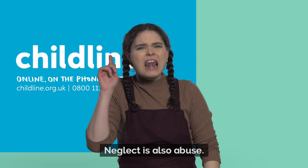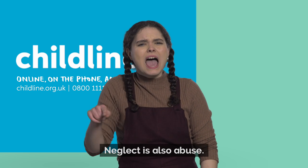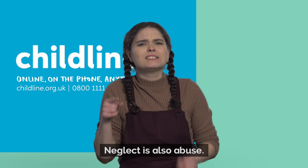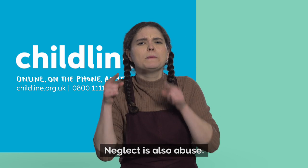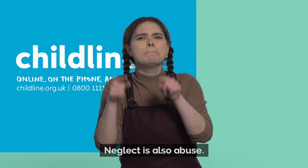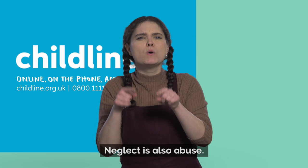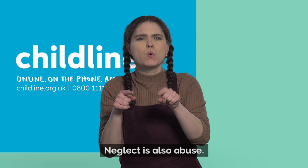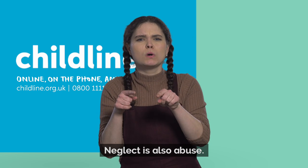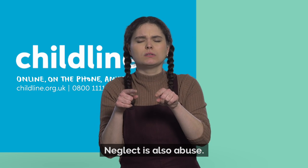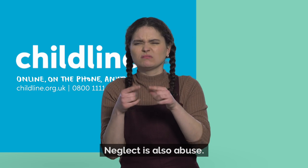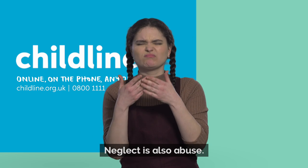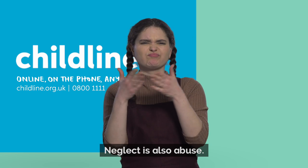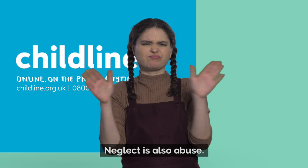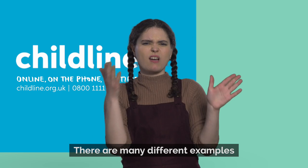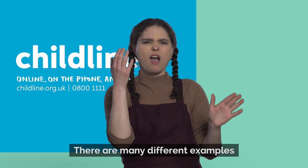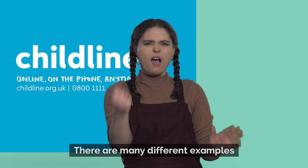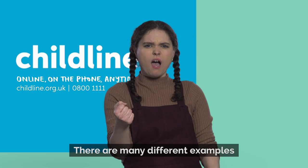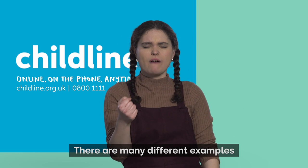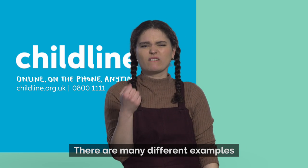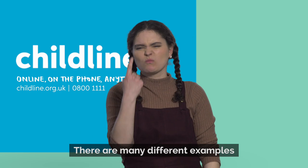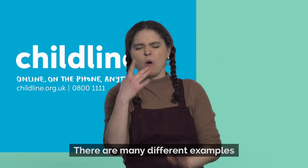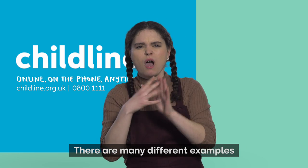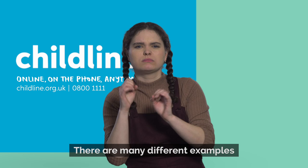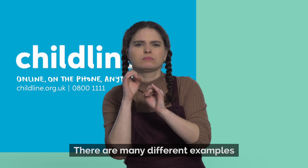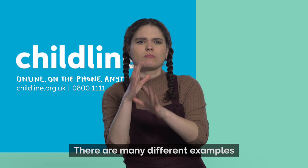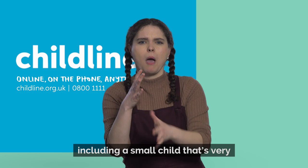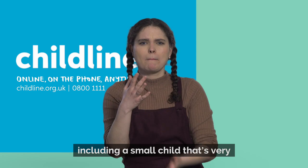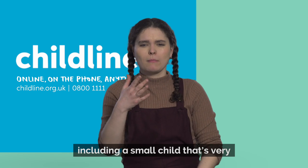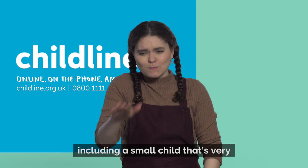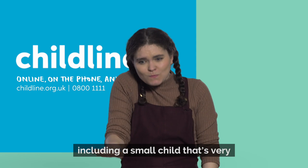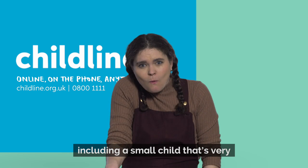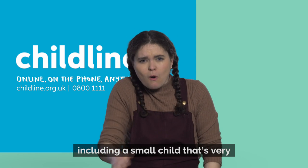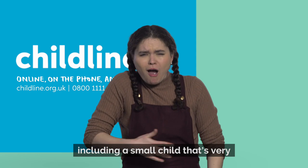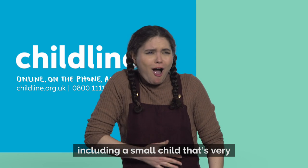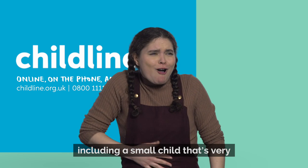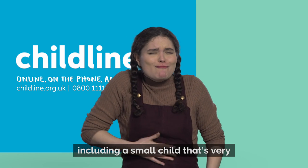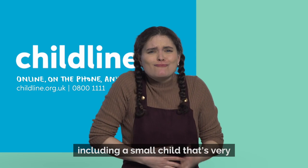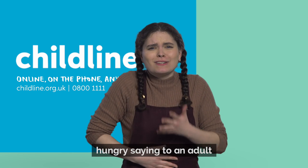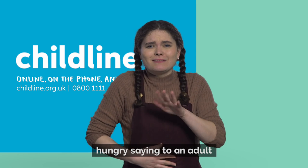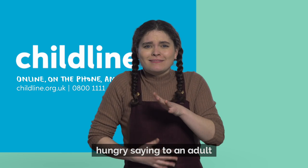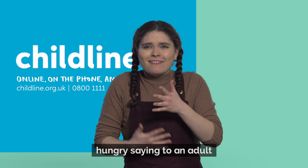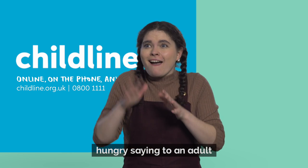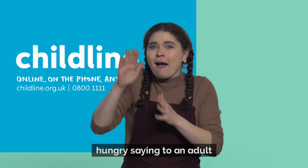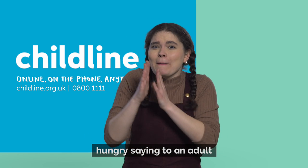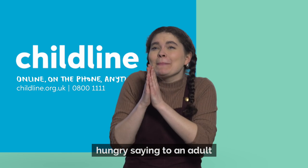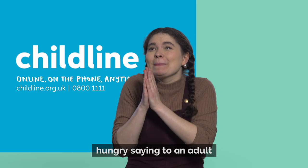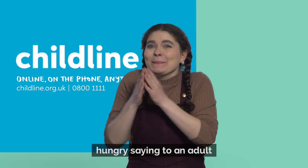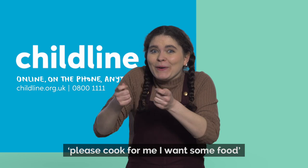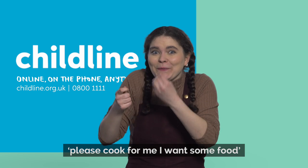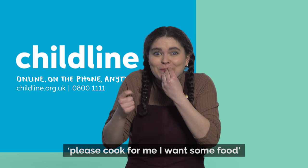Neglect is also abuse. There are many different examples, including a small child that's very hungry saying to an adult, please cook for me,